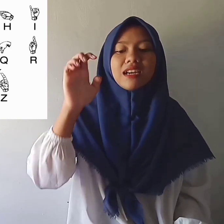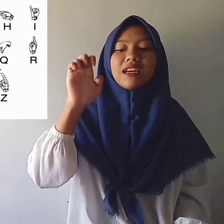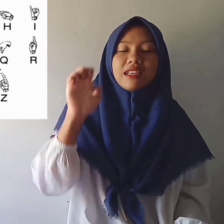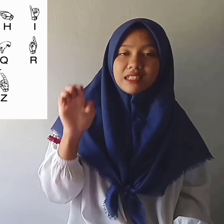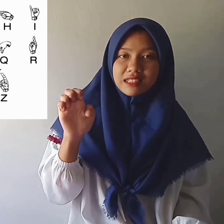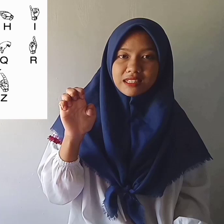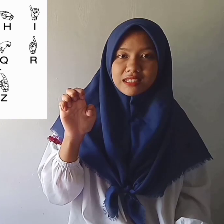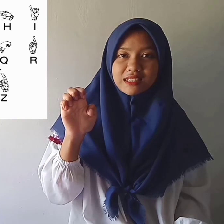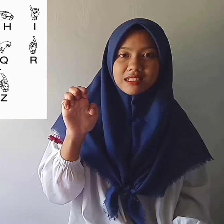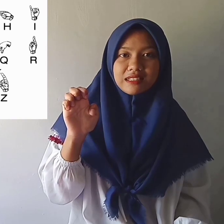E,